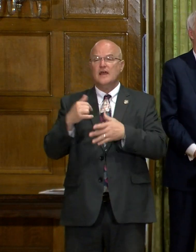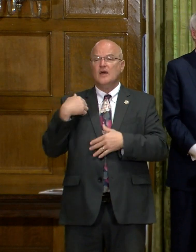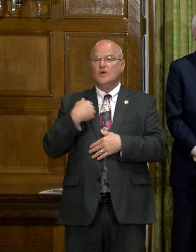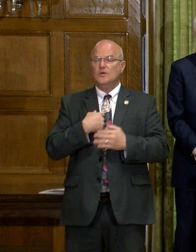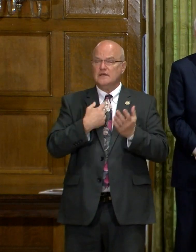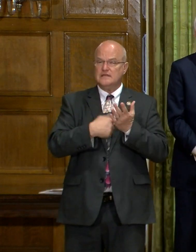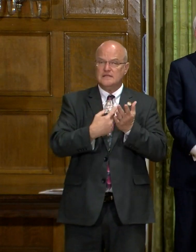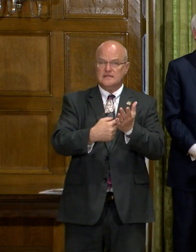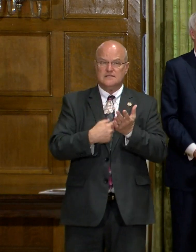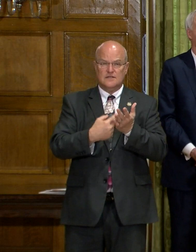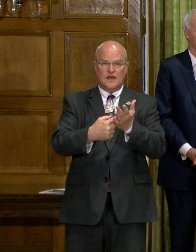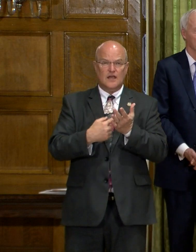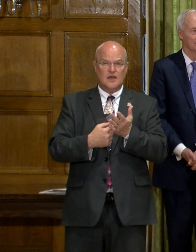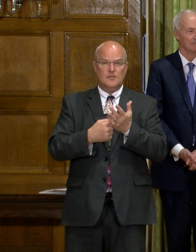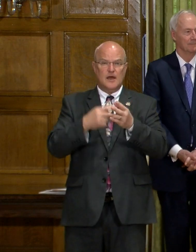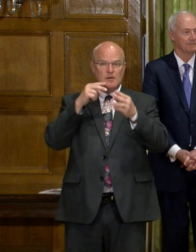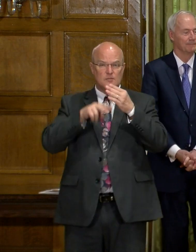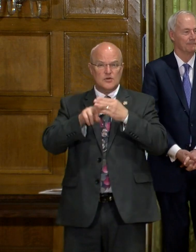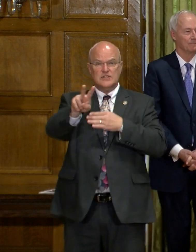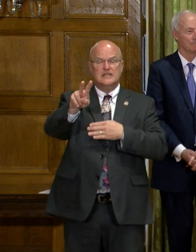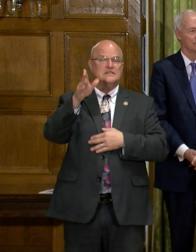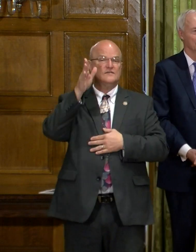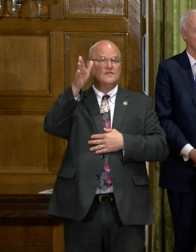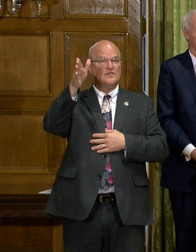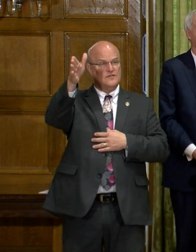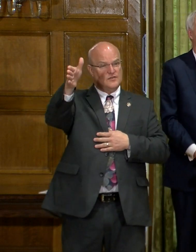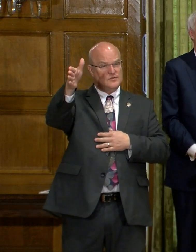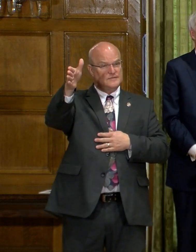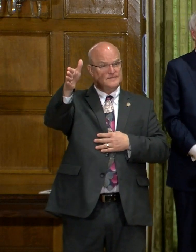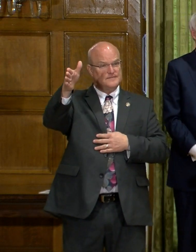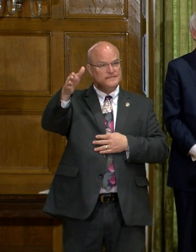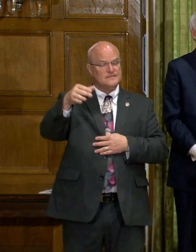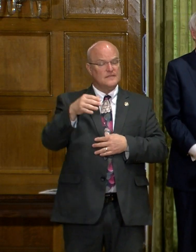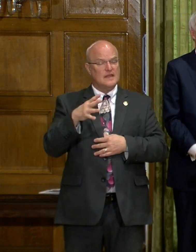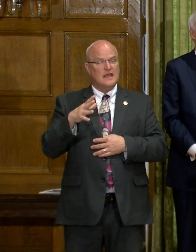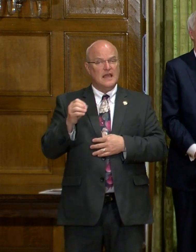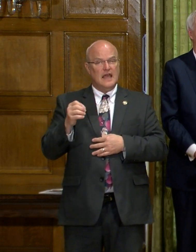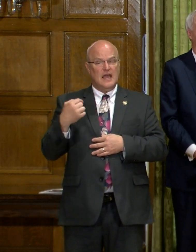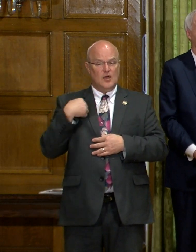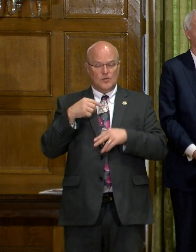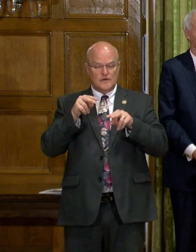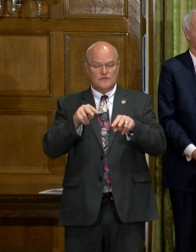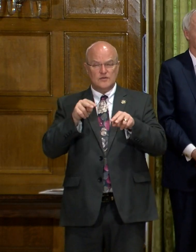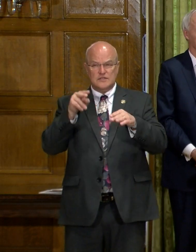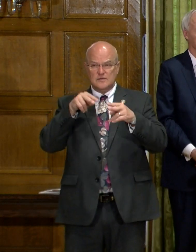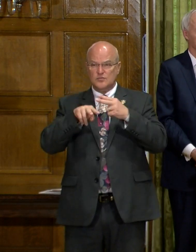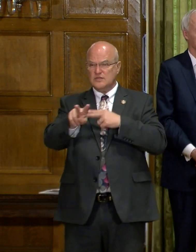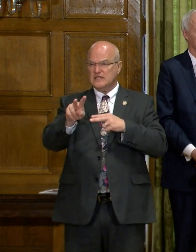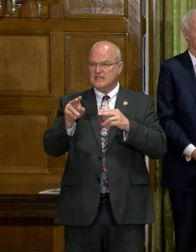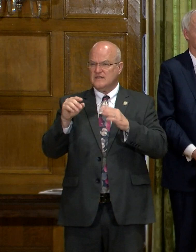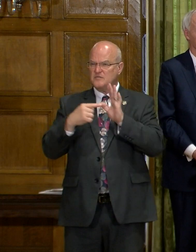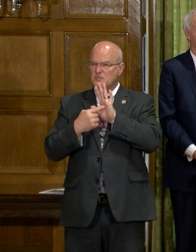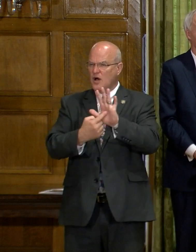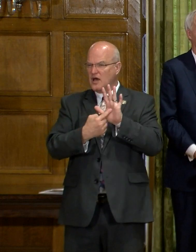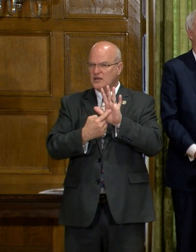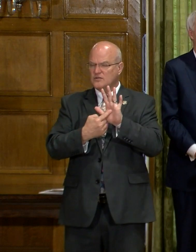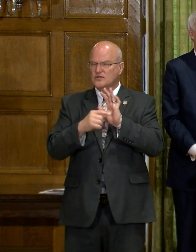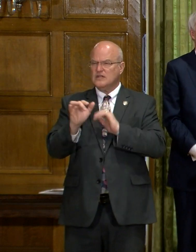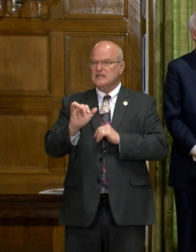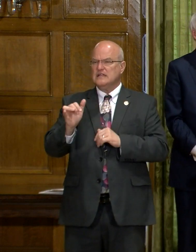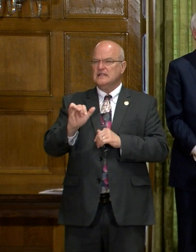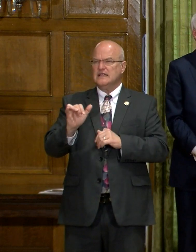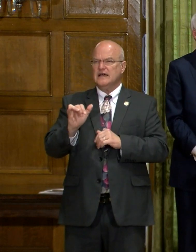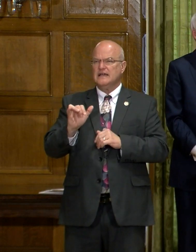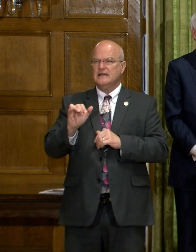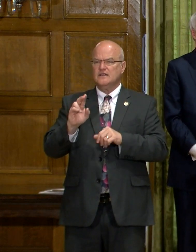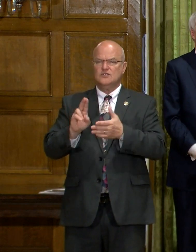talk about predictions for the future. And as we've looked at predictive models, including the model